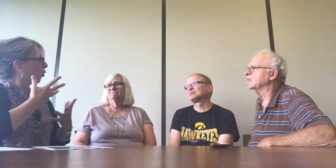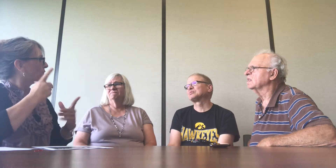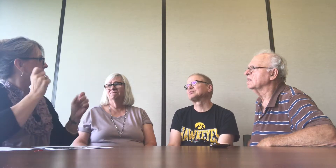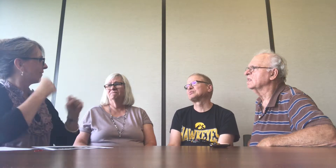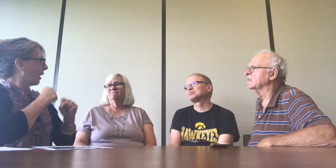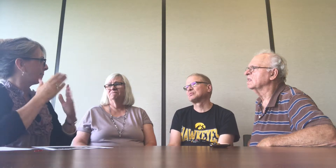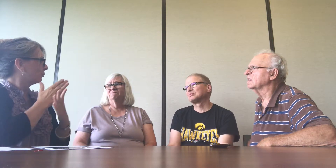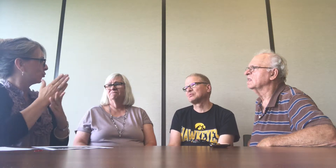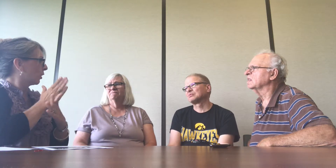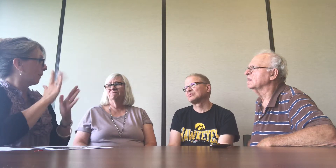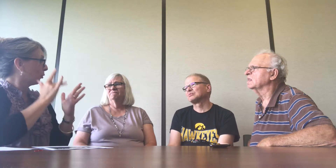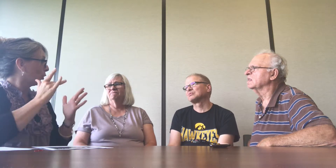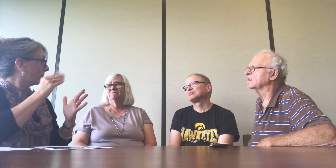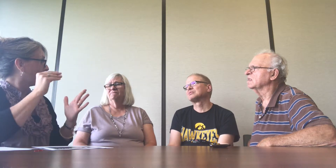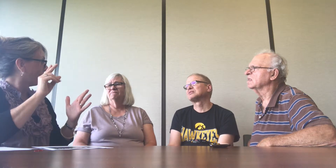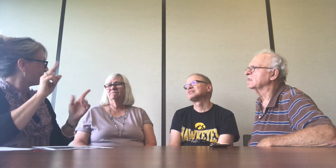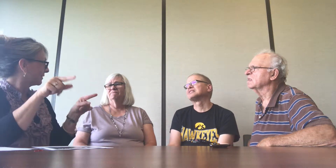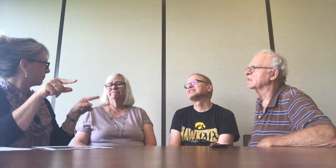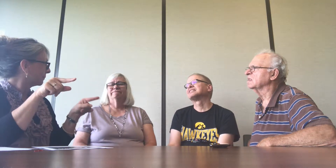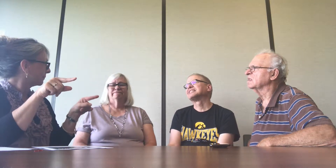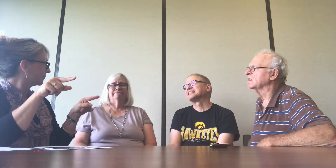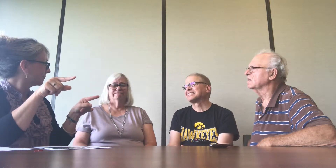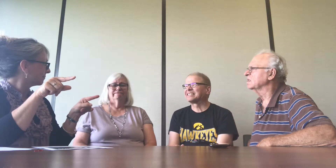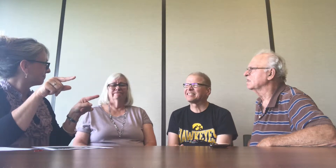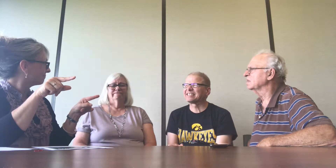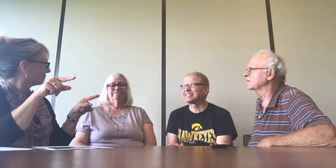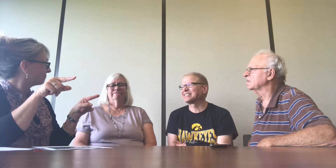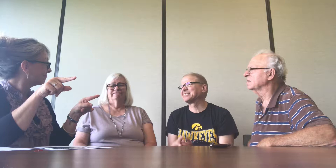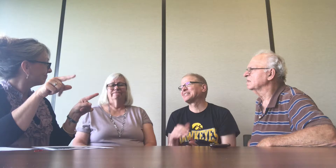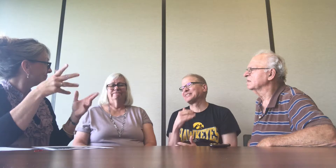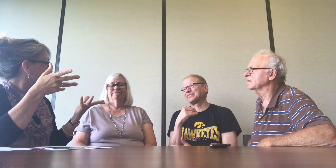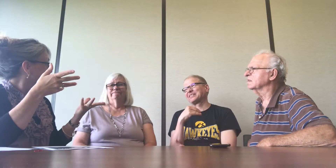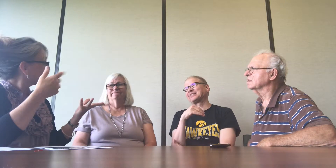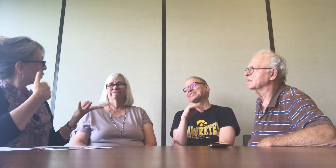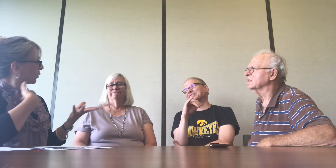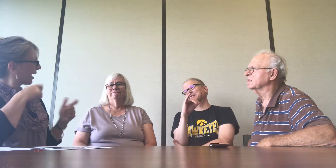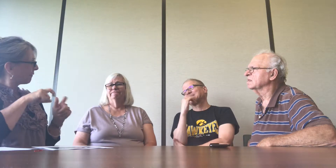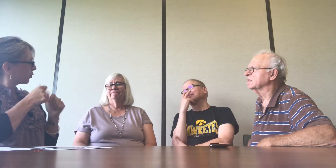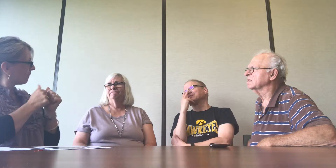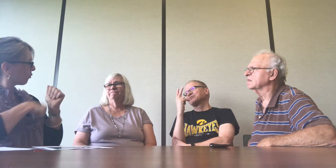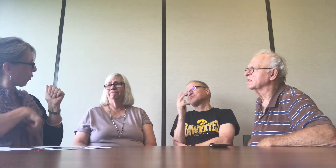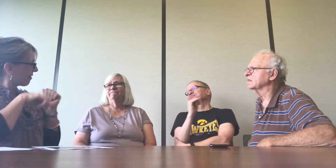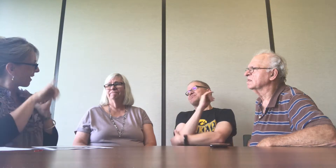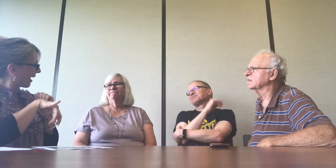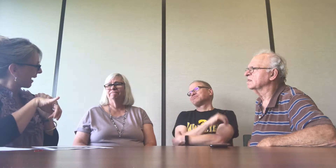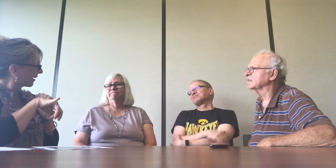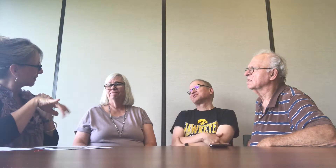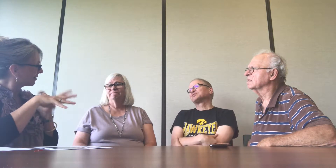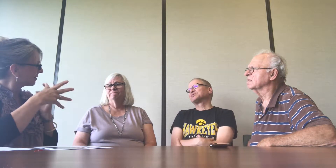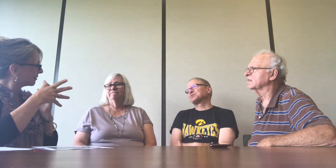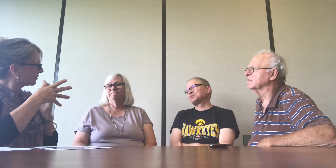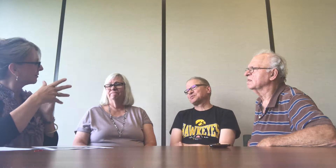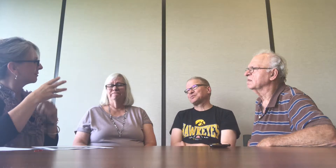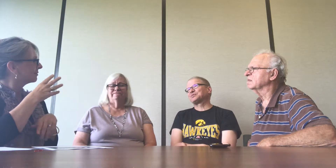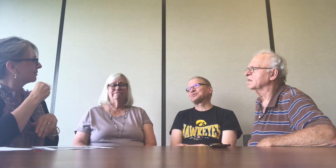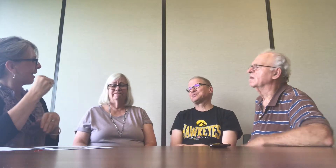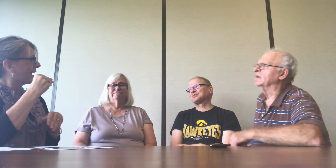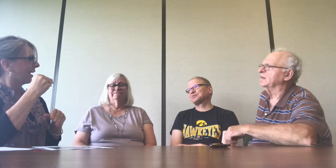community, and we could cause fighting between the victim and the perpetrator. So we have